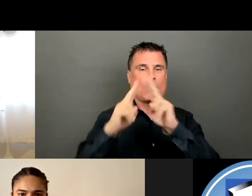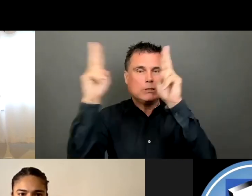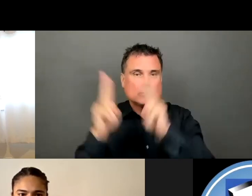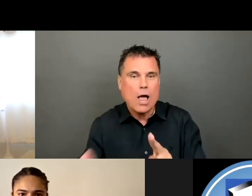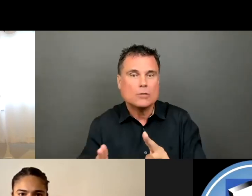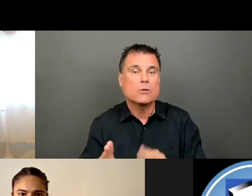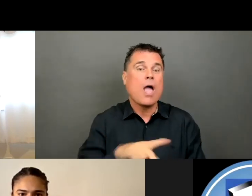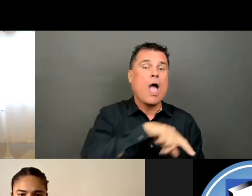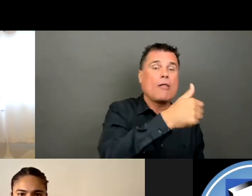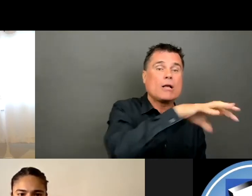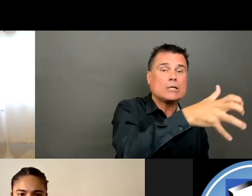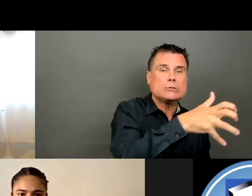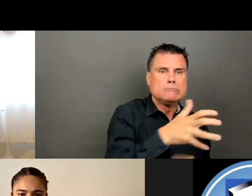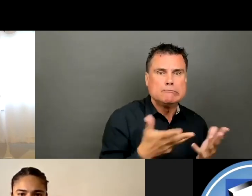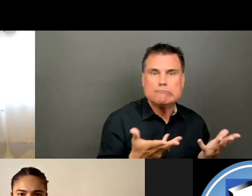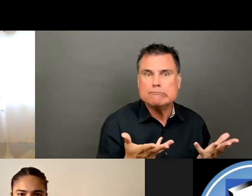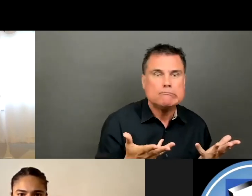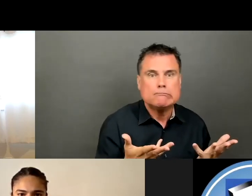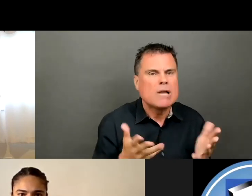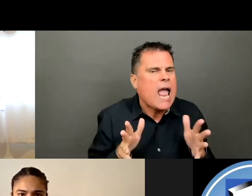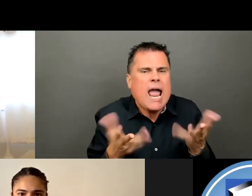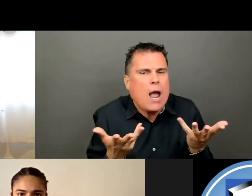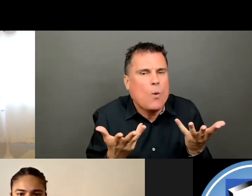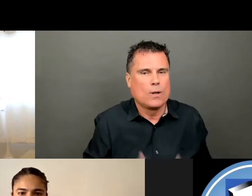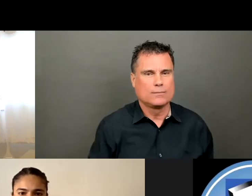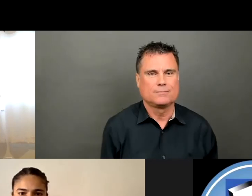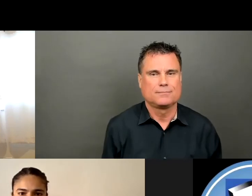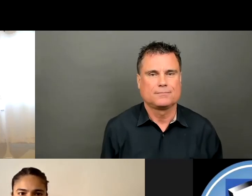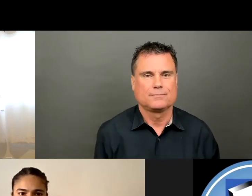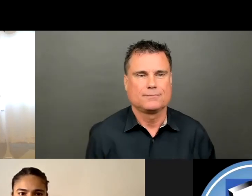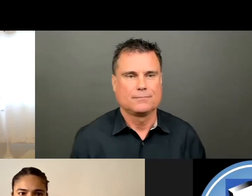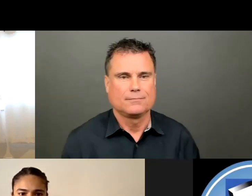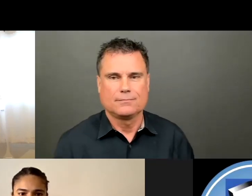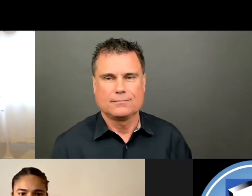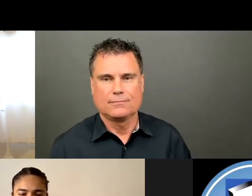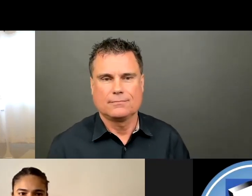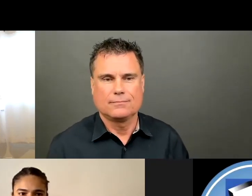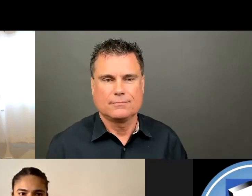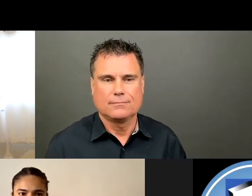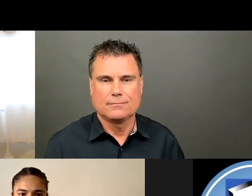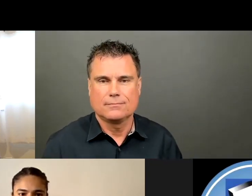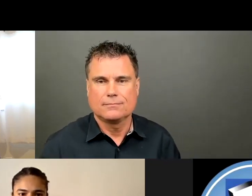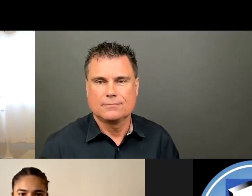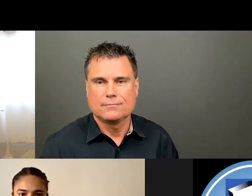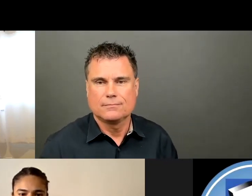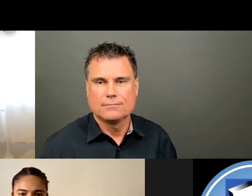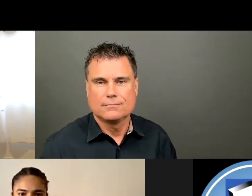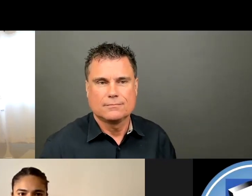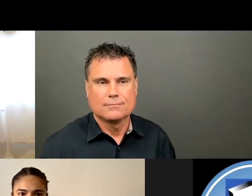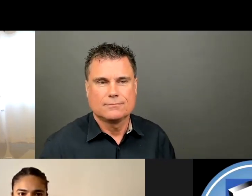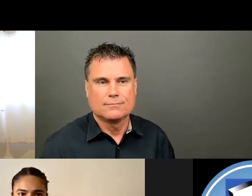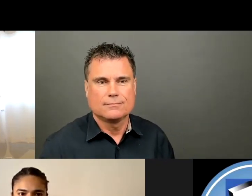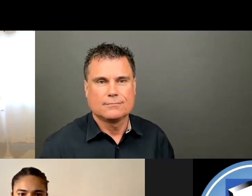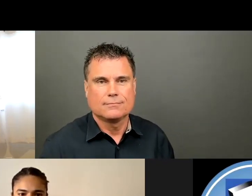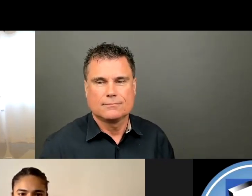able to add so many experience to their portfolio, but other countries do not have this necessary experience